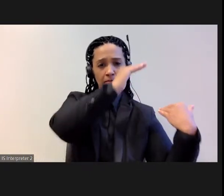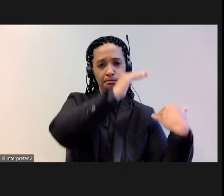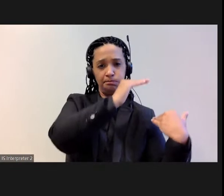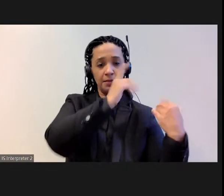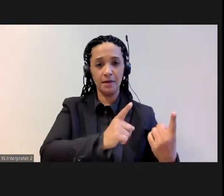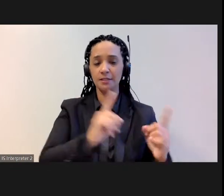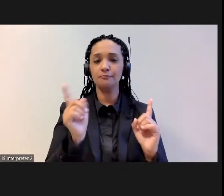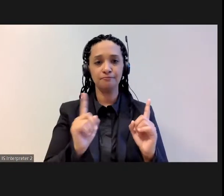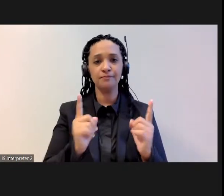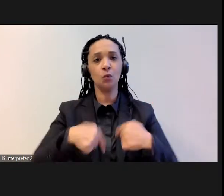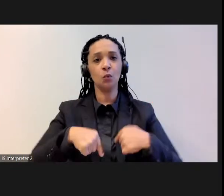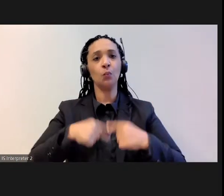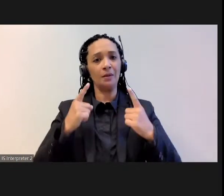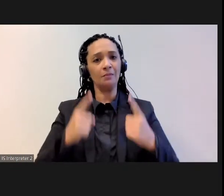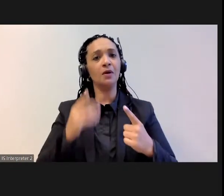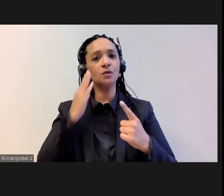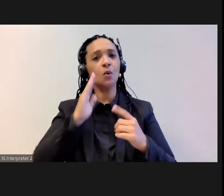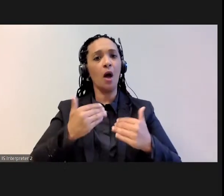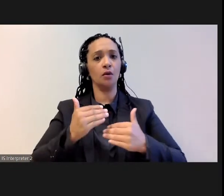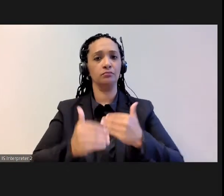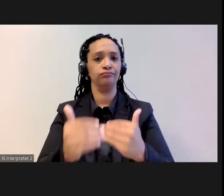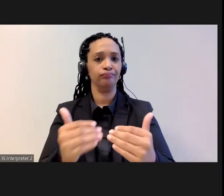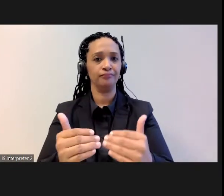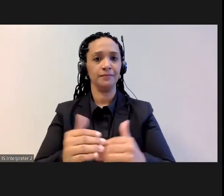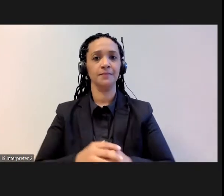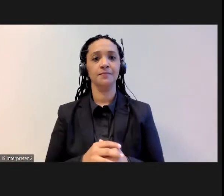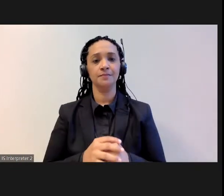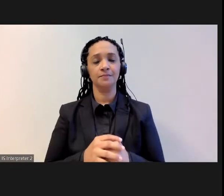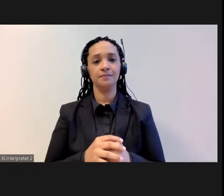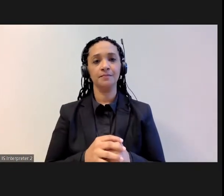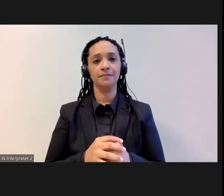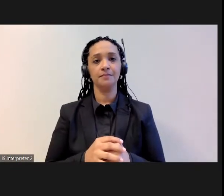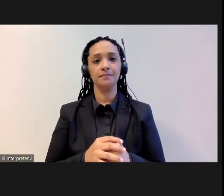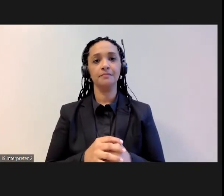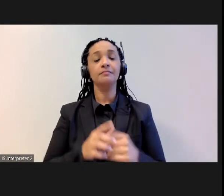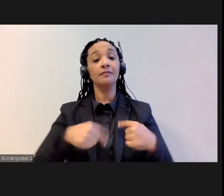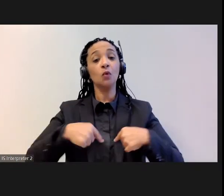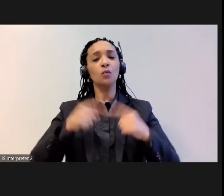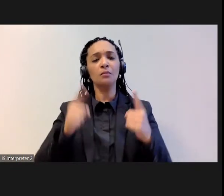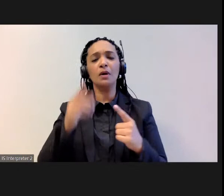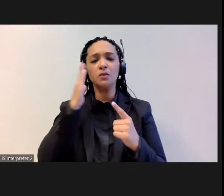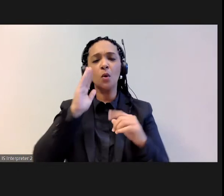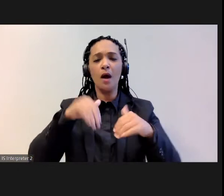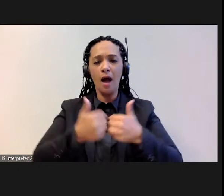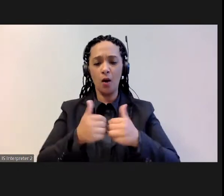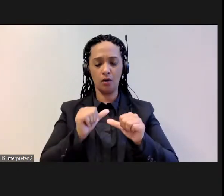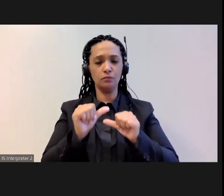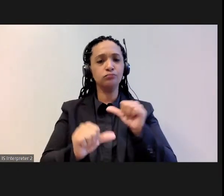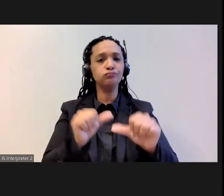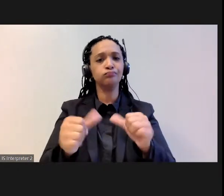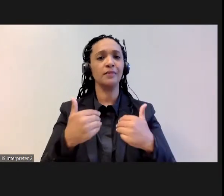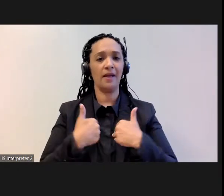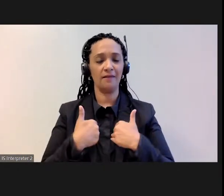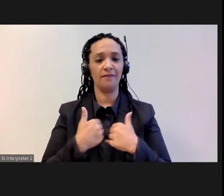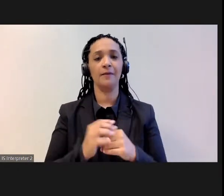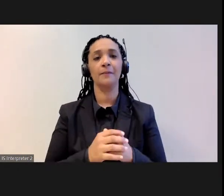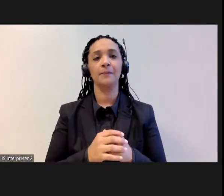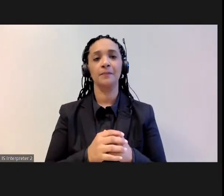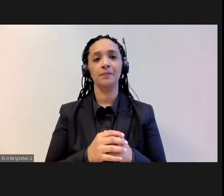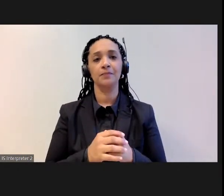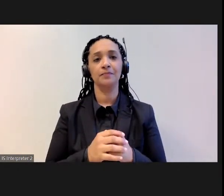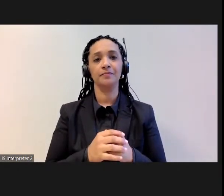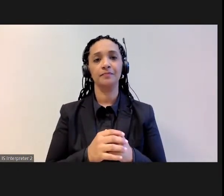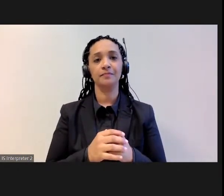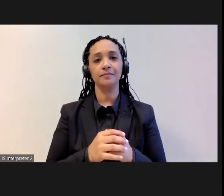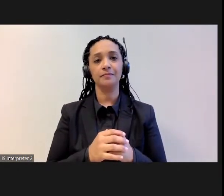development agendas, but also to tackle and deal with the crises as they actually emerge, from time to time.